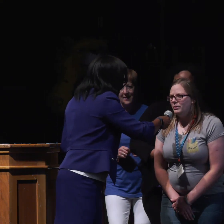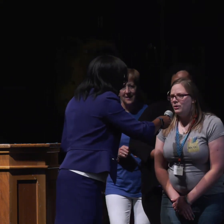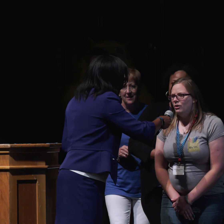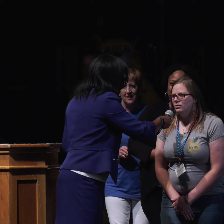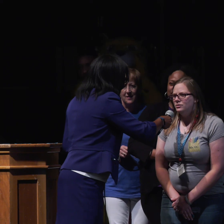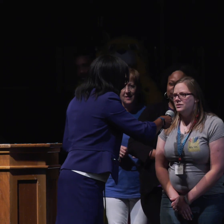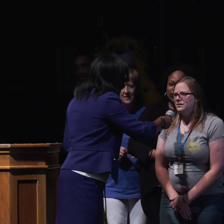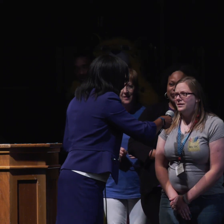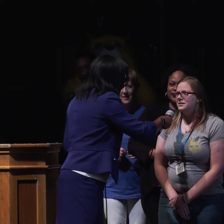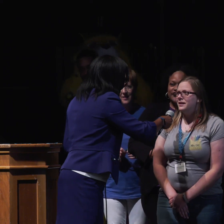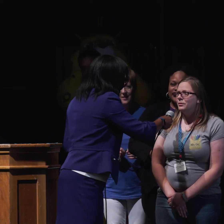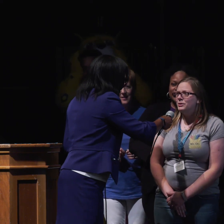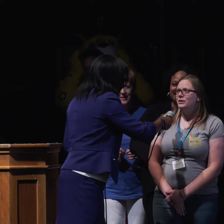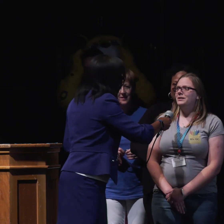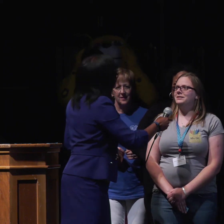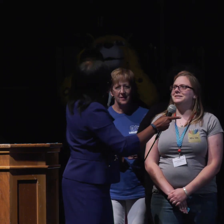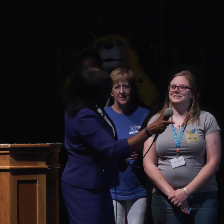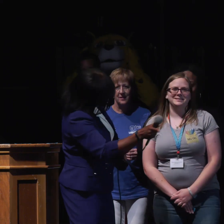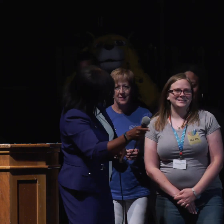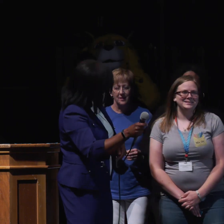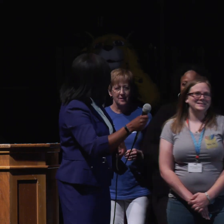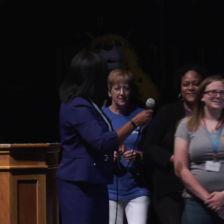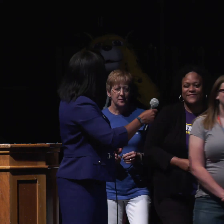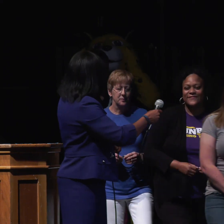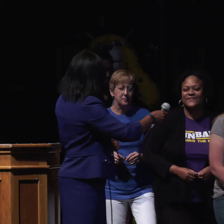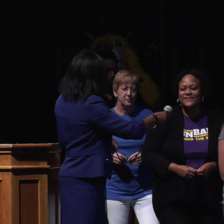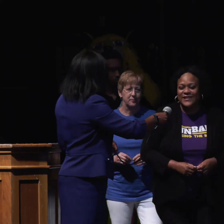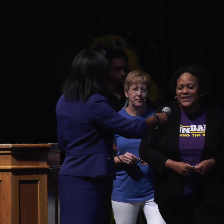Haley Garvey Coles, Sandusky Elementary.